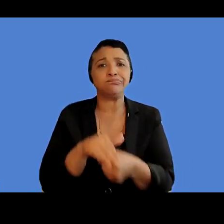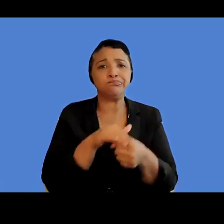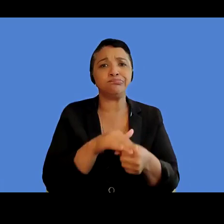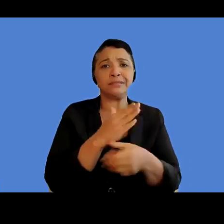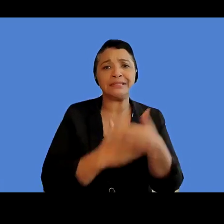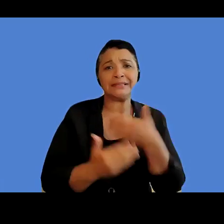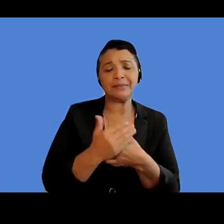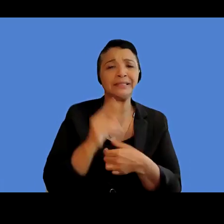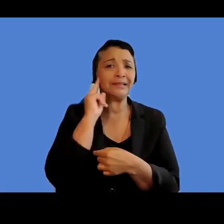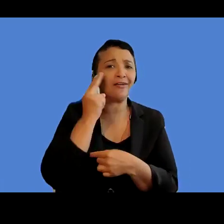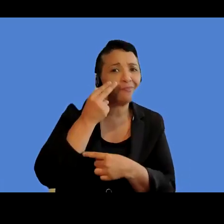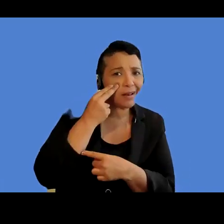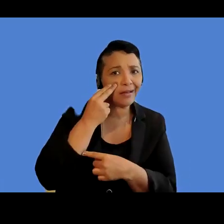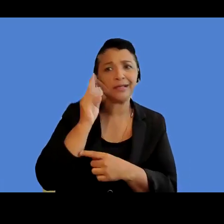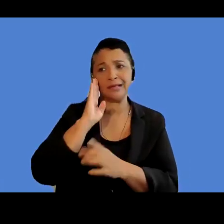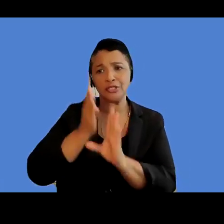are